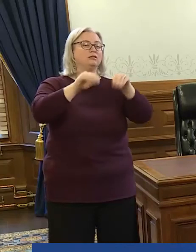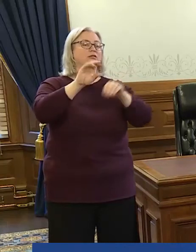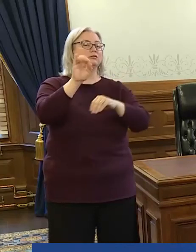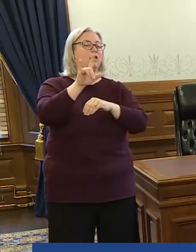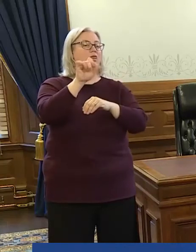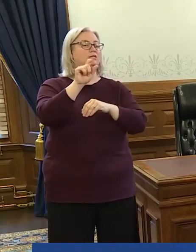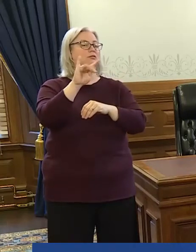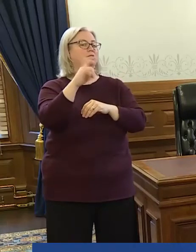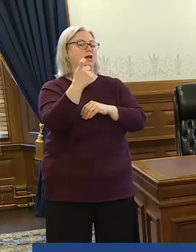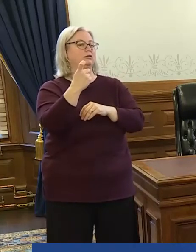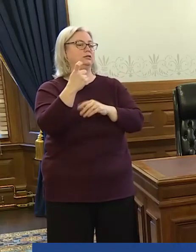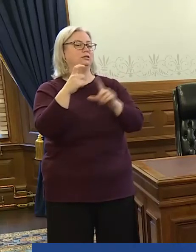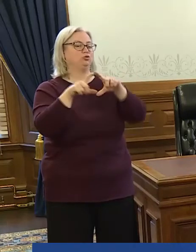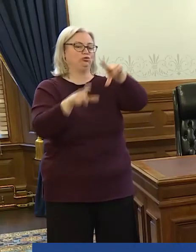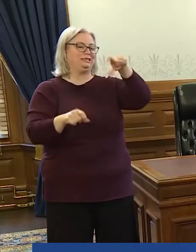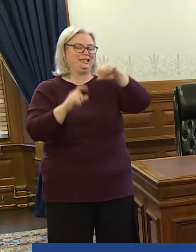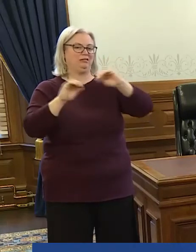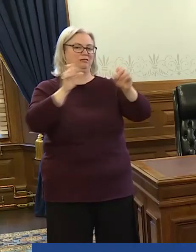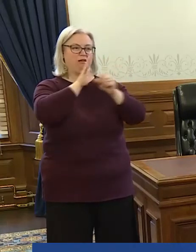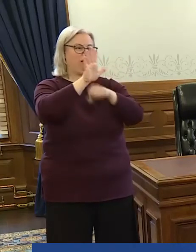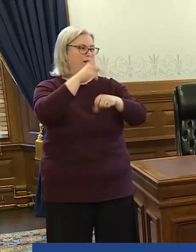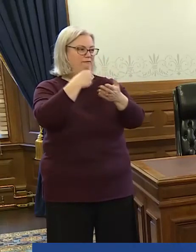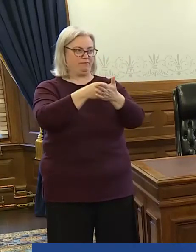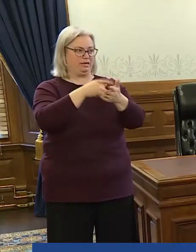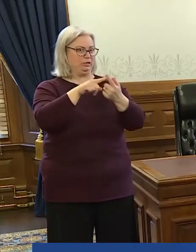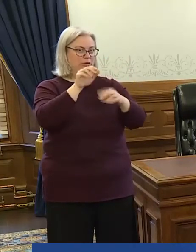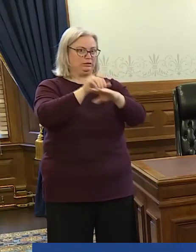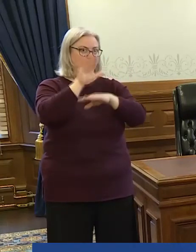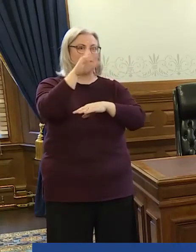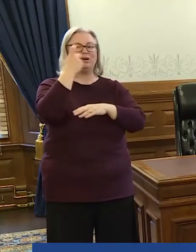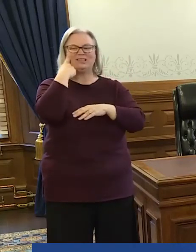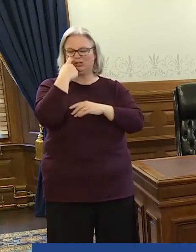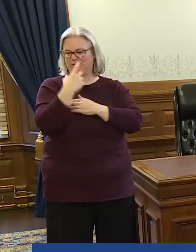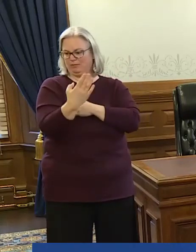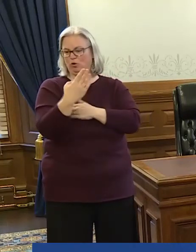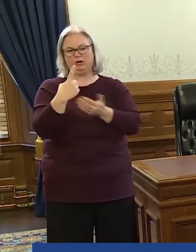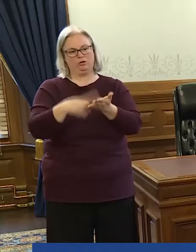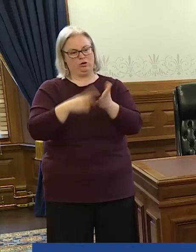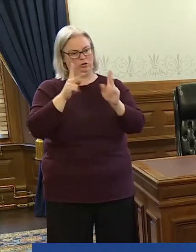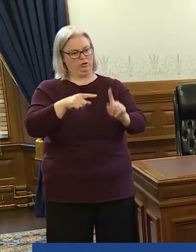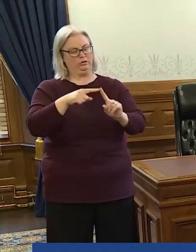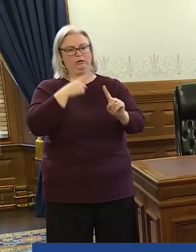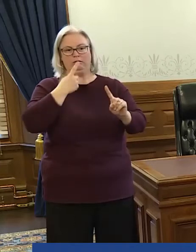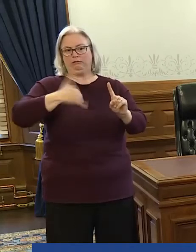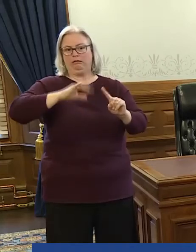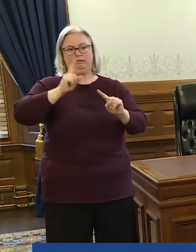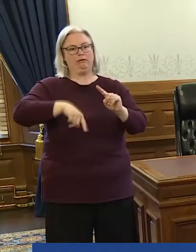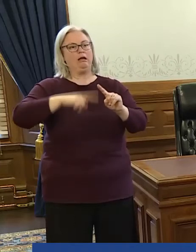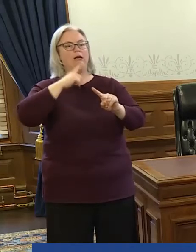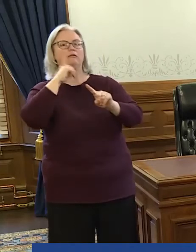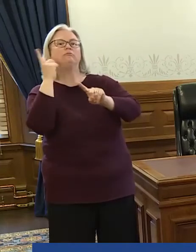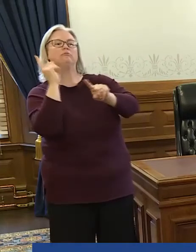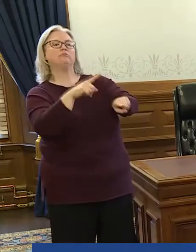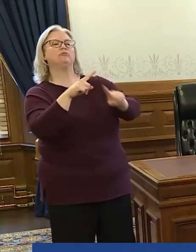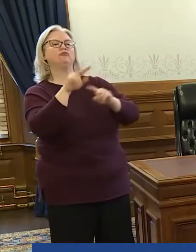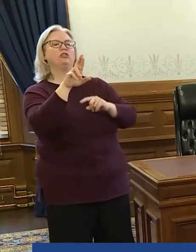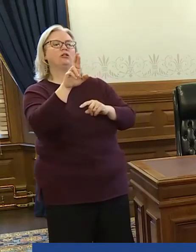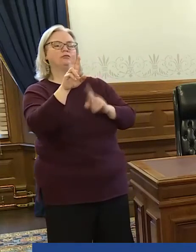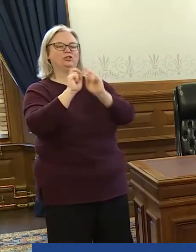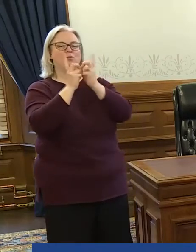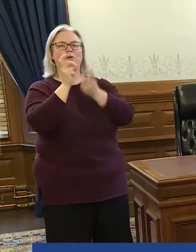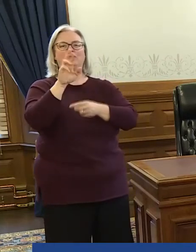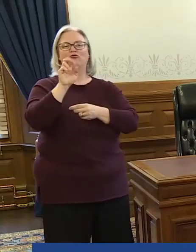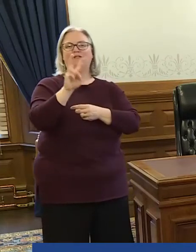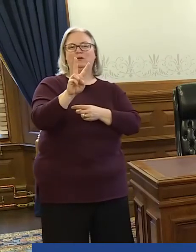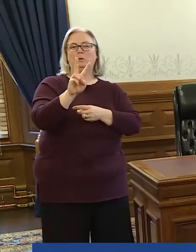the state. They just don't have the money to do it. And the one I talked to just this morning said he still hasn't been able to get an answer from the Revenue Department about whether